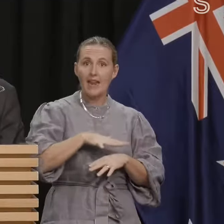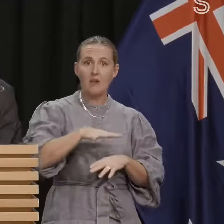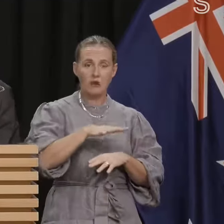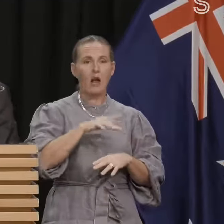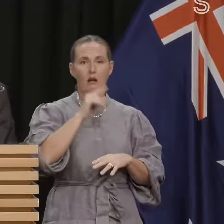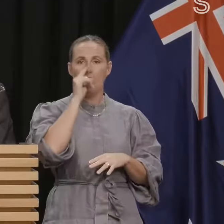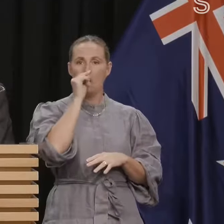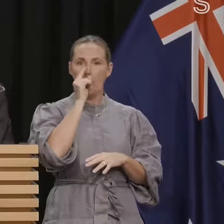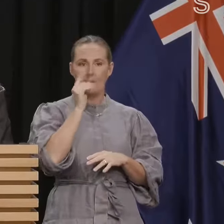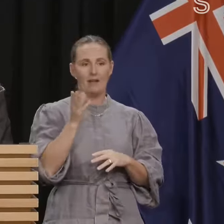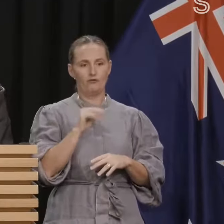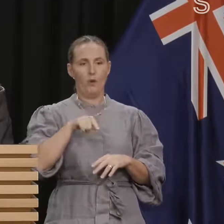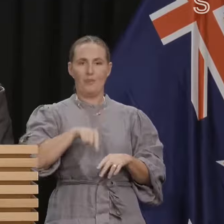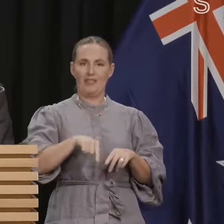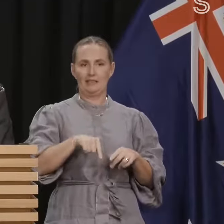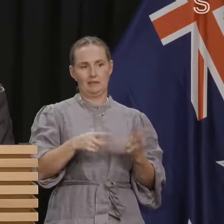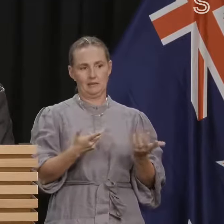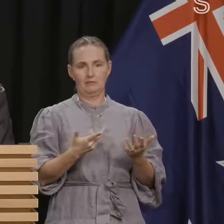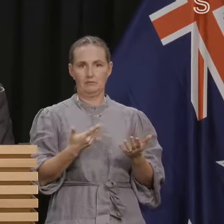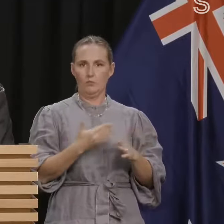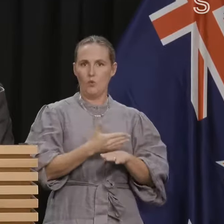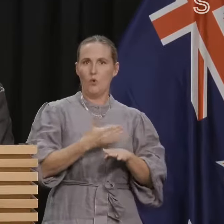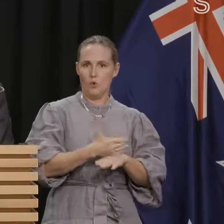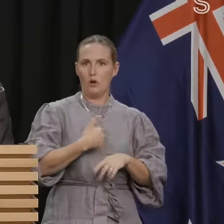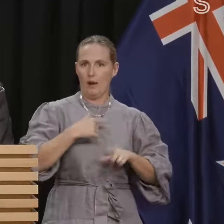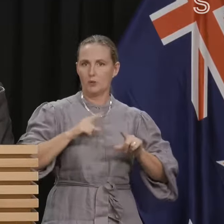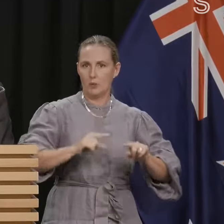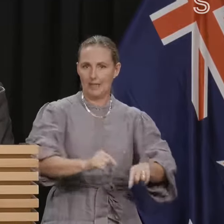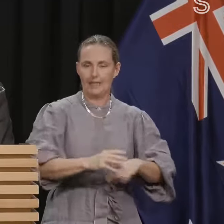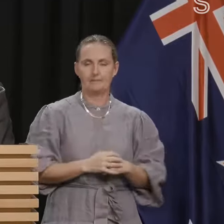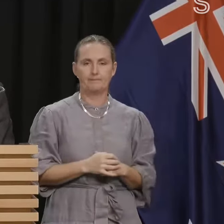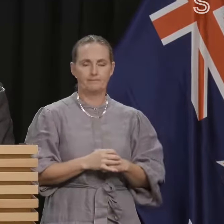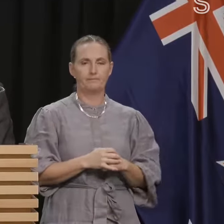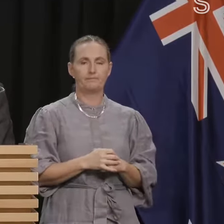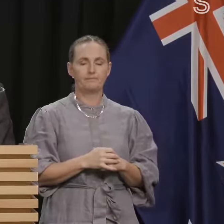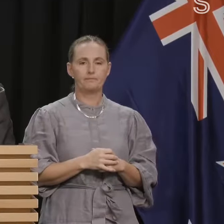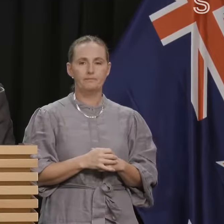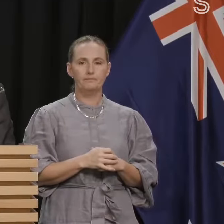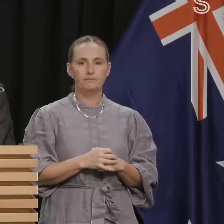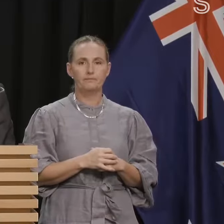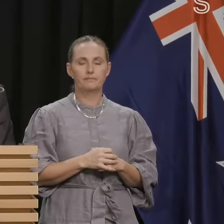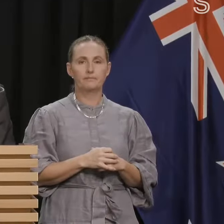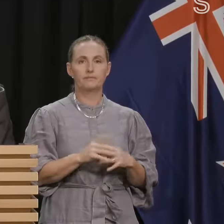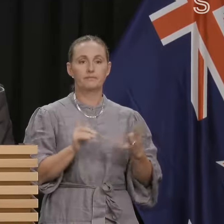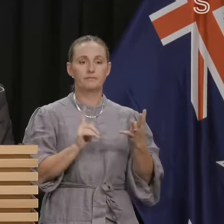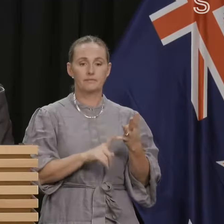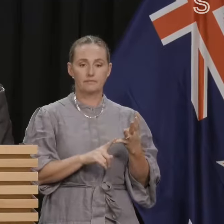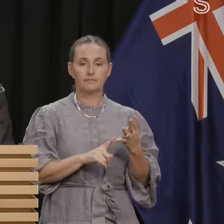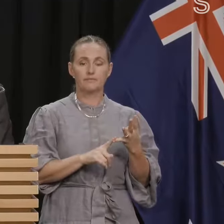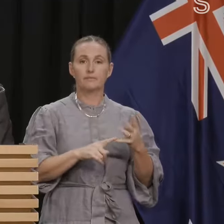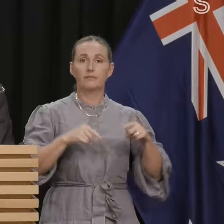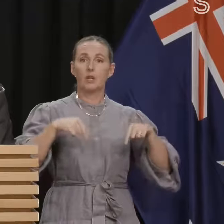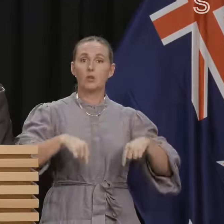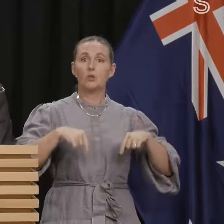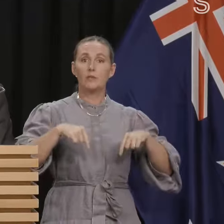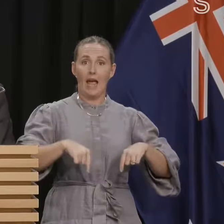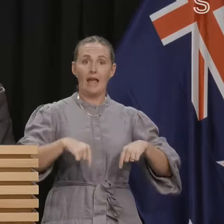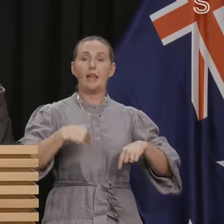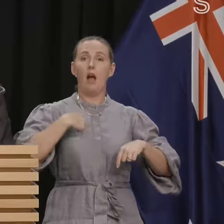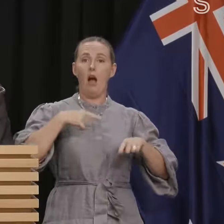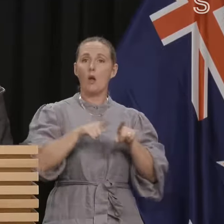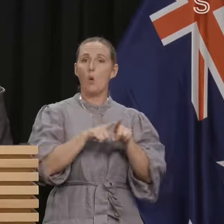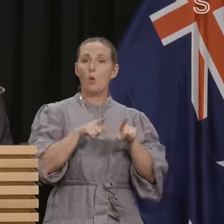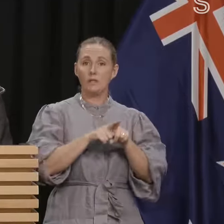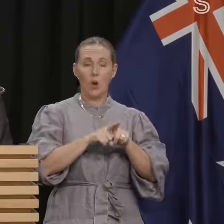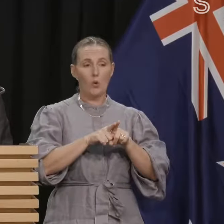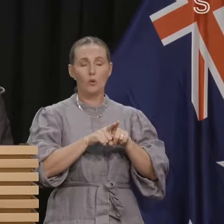that I signalled as the first step we're taking. Today I am also publicly releasing the terms of reference for the review into Stuart